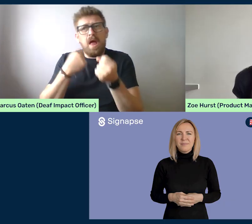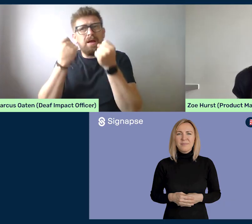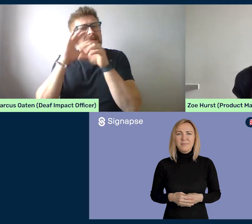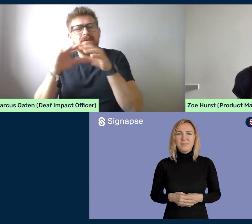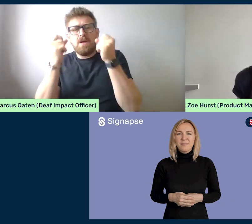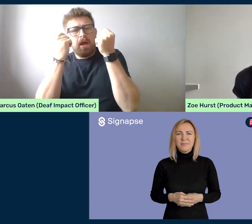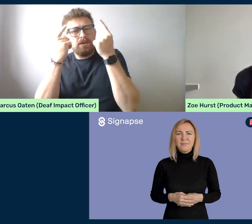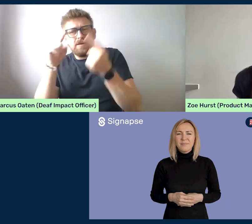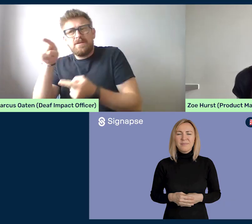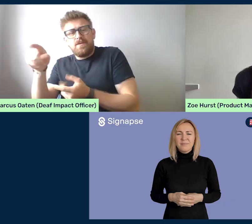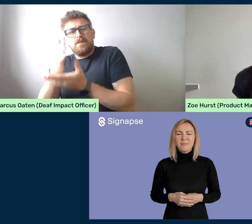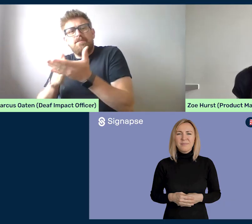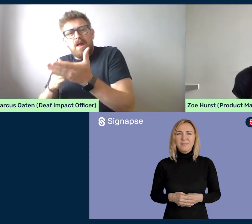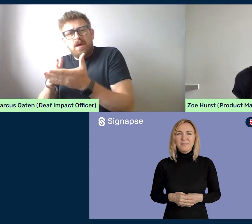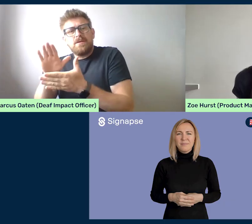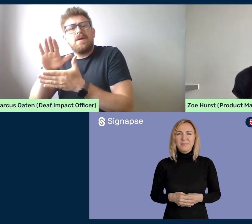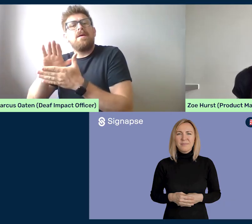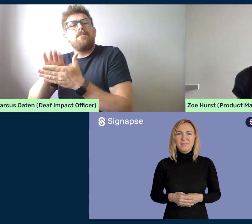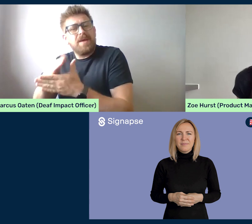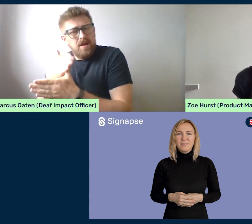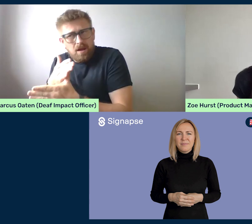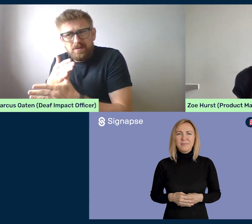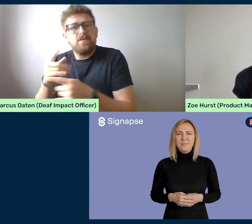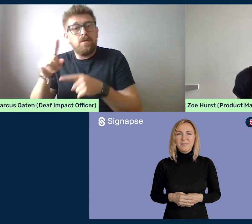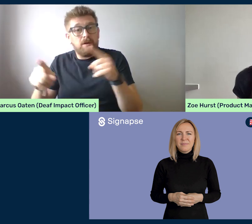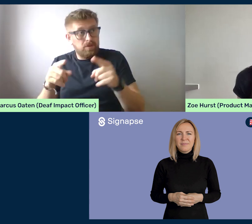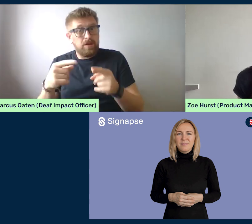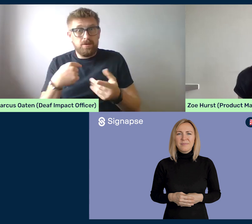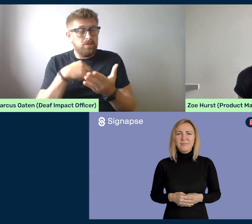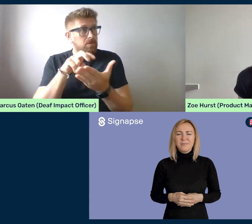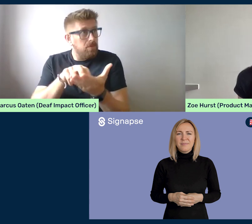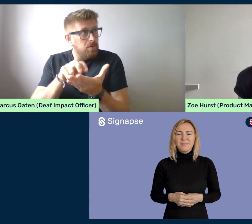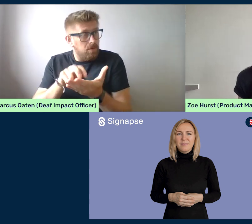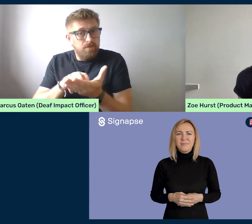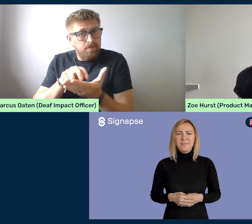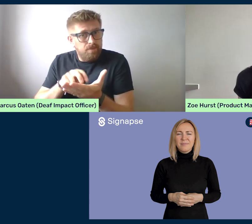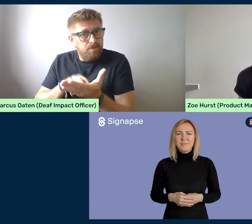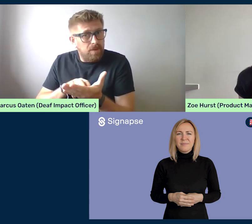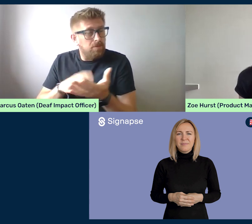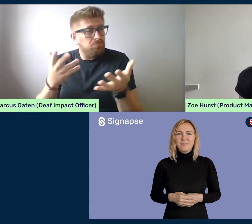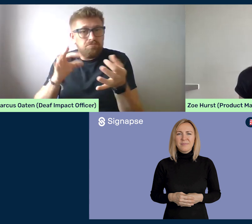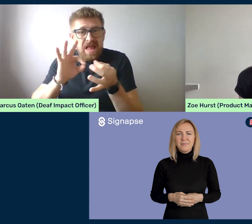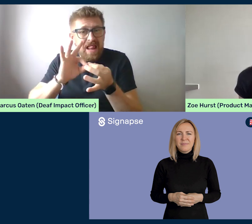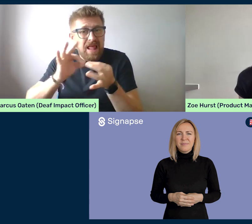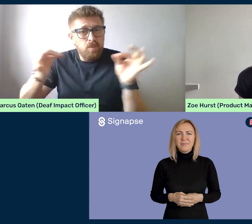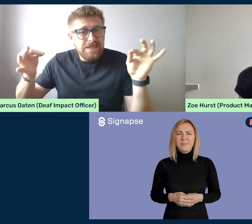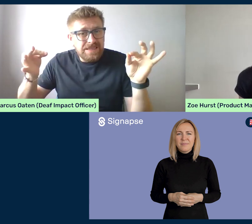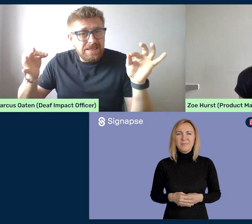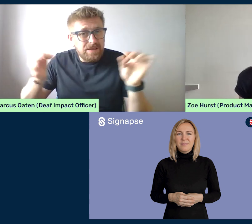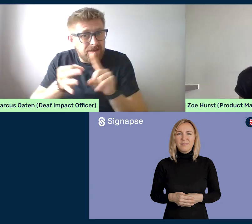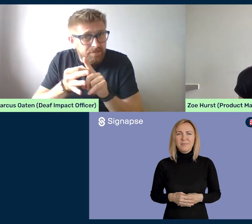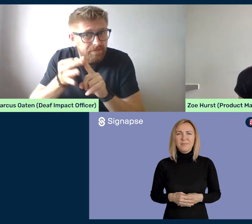have understood one particular aspect, but not another part, and the reasons for those. And we Mm. make note of